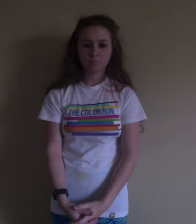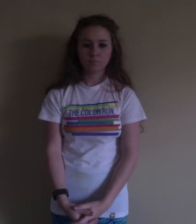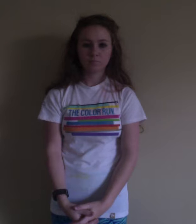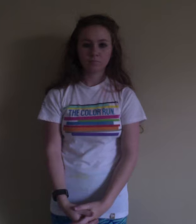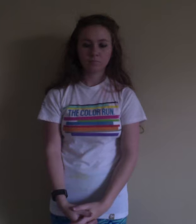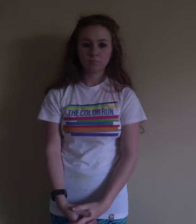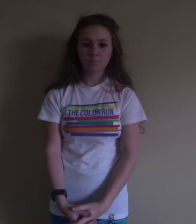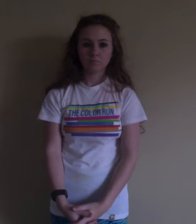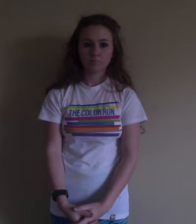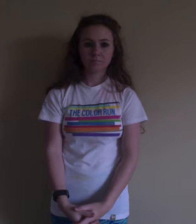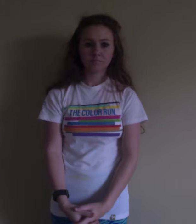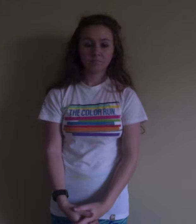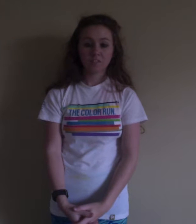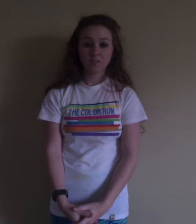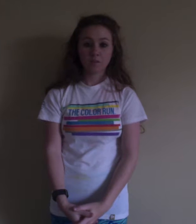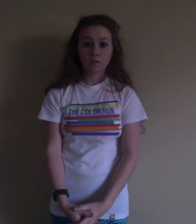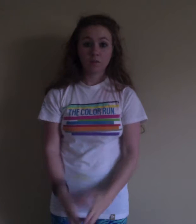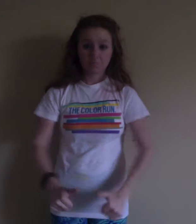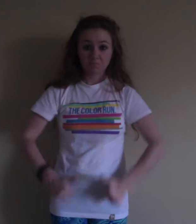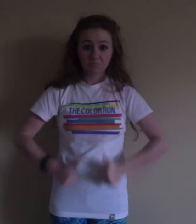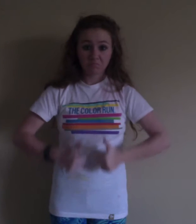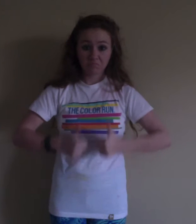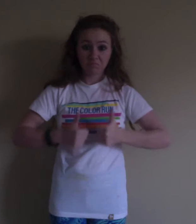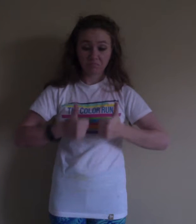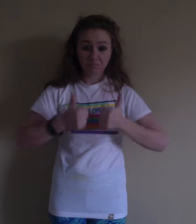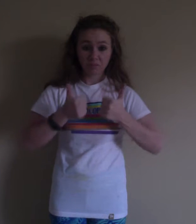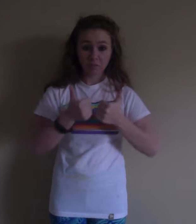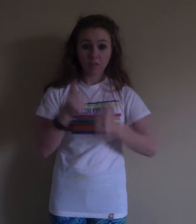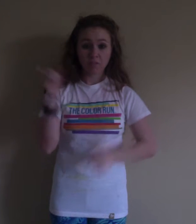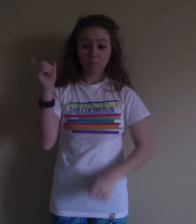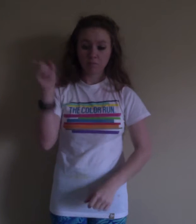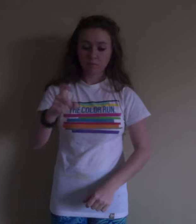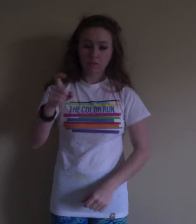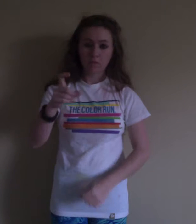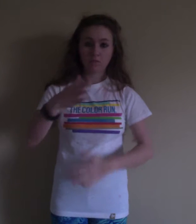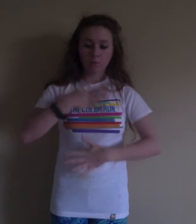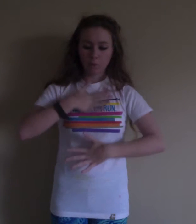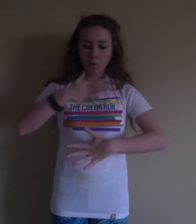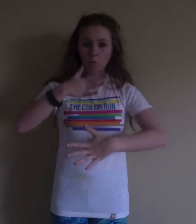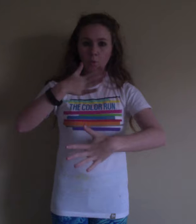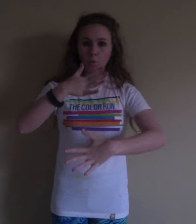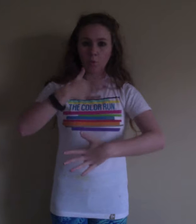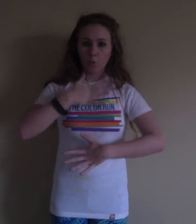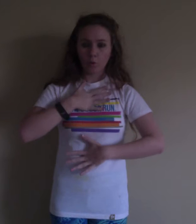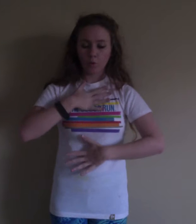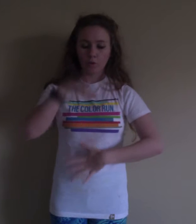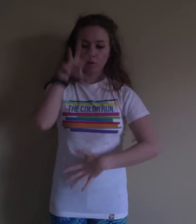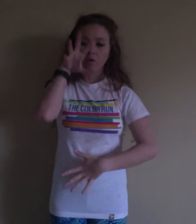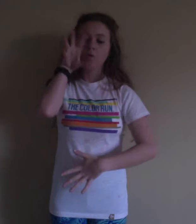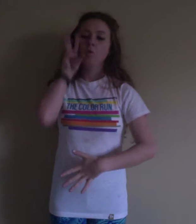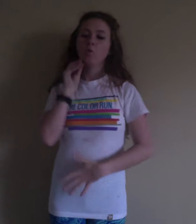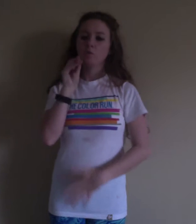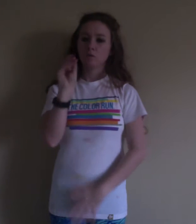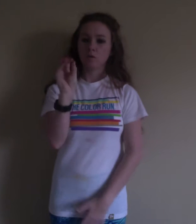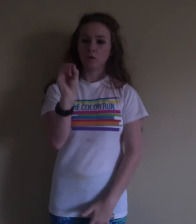order to stay alive, the body has to breathe air. We breathe in oxygen and we breathe out carbon dioxide. This process is known